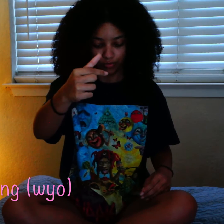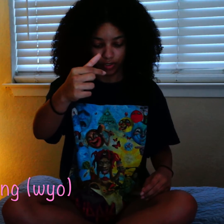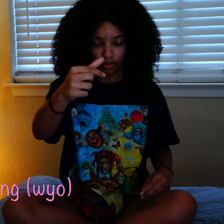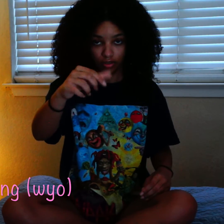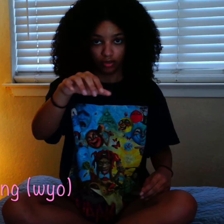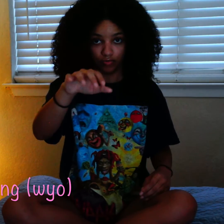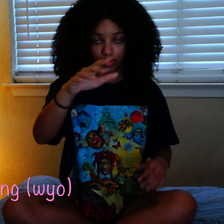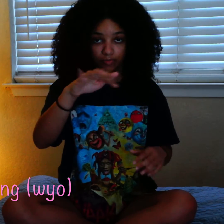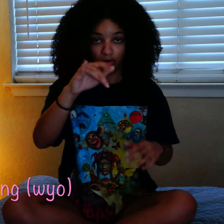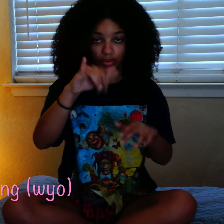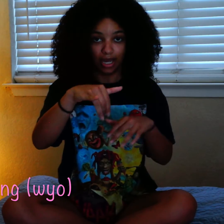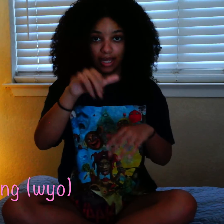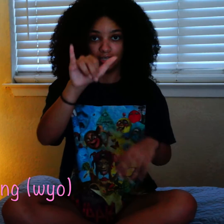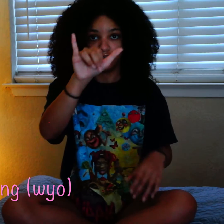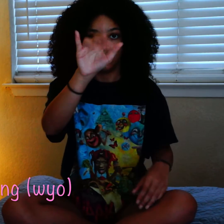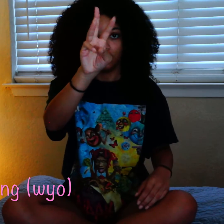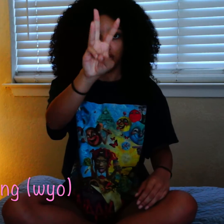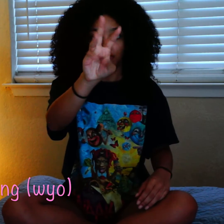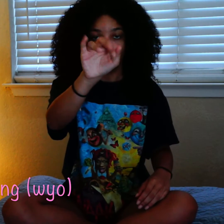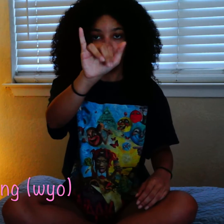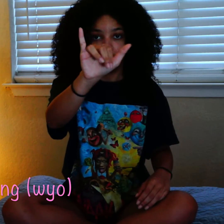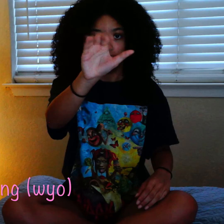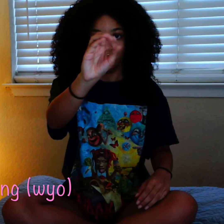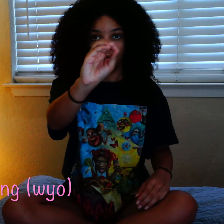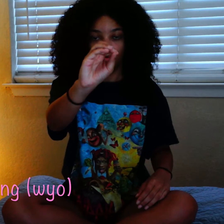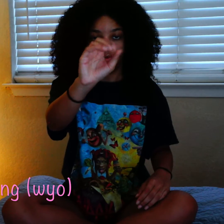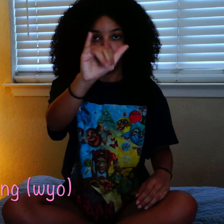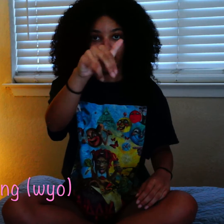Wyoming, we spelled that as W-Y-O. Y-O.